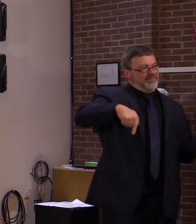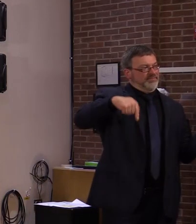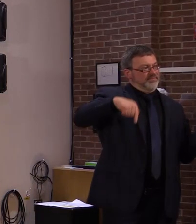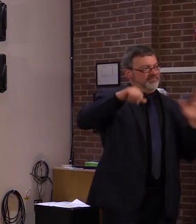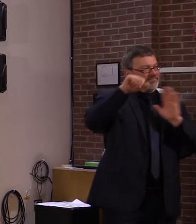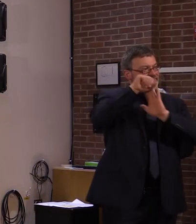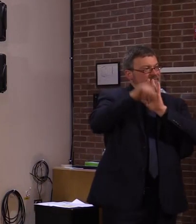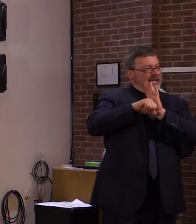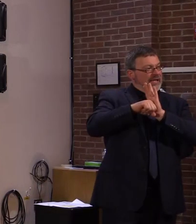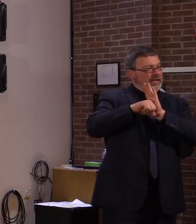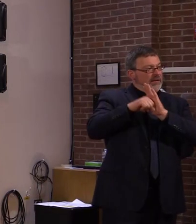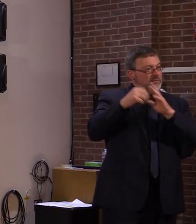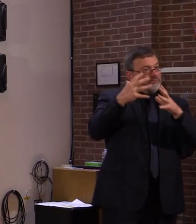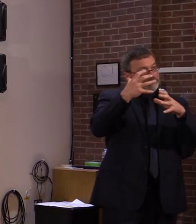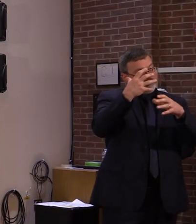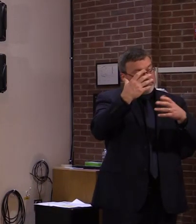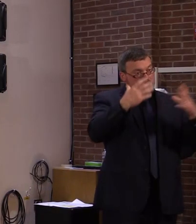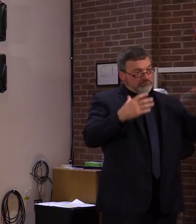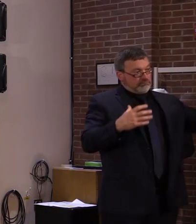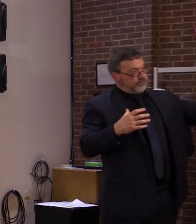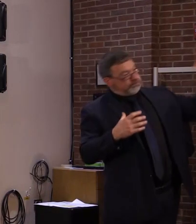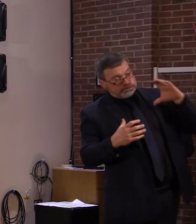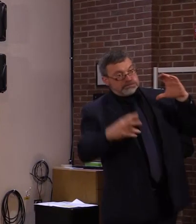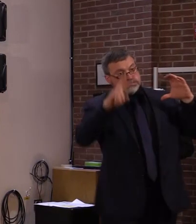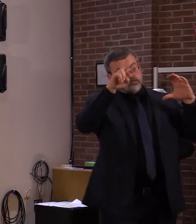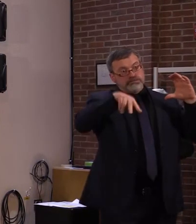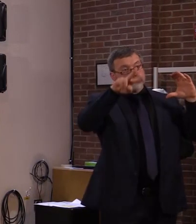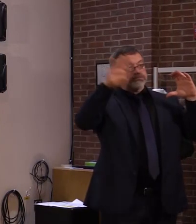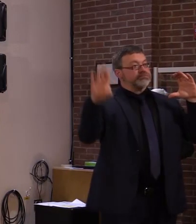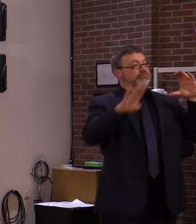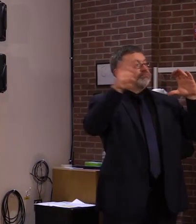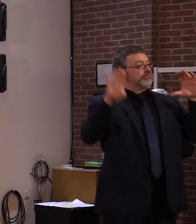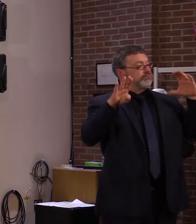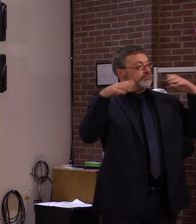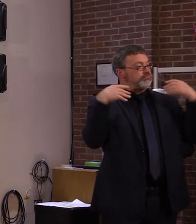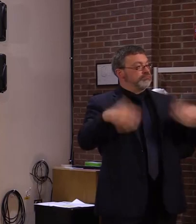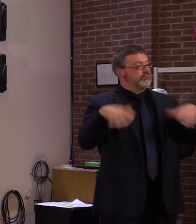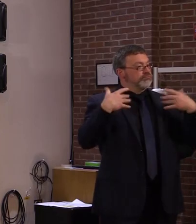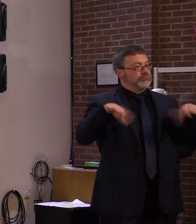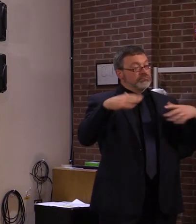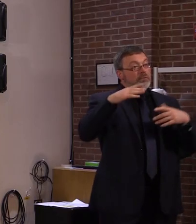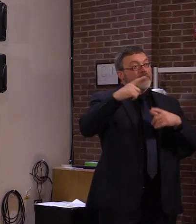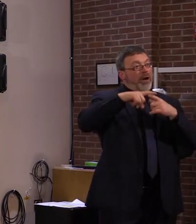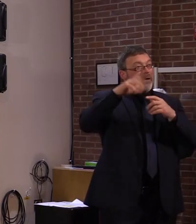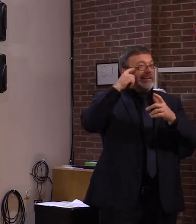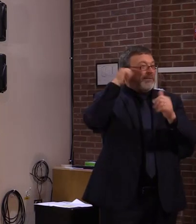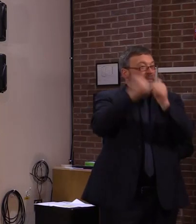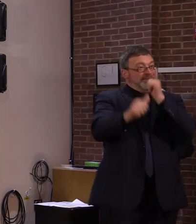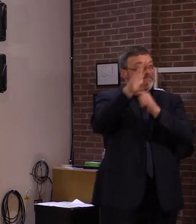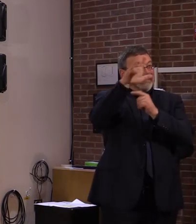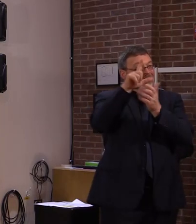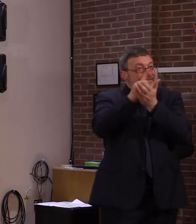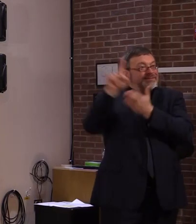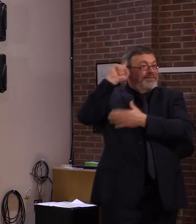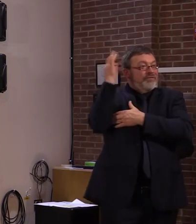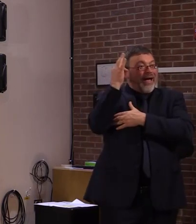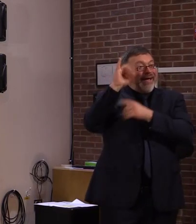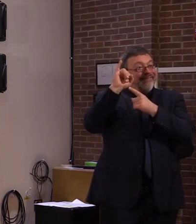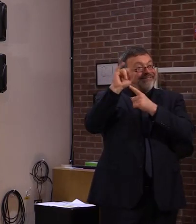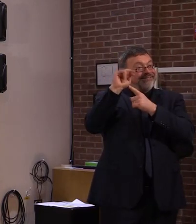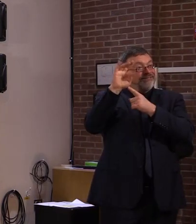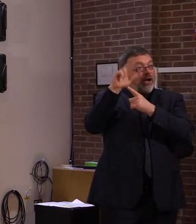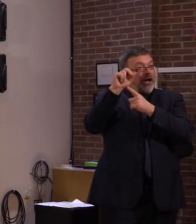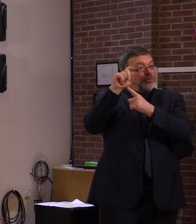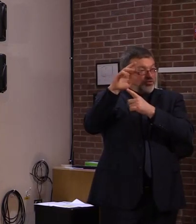$2.2 or so billion dollars from the infrastructure bill. What do you envision some of that